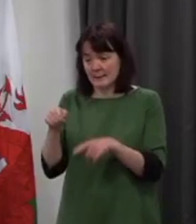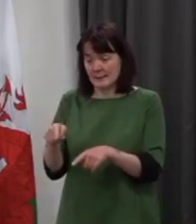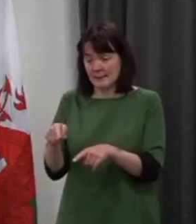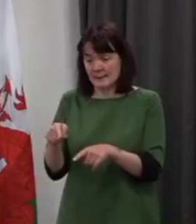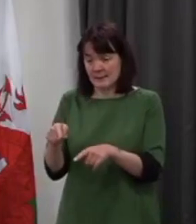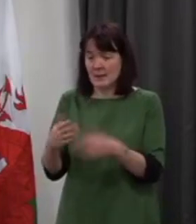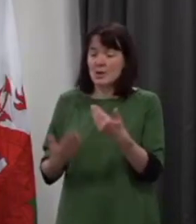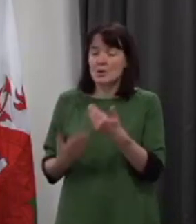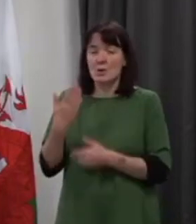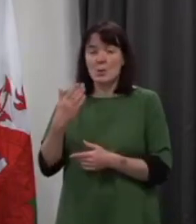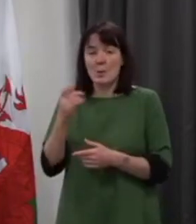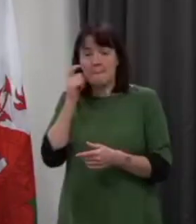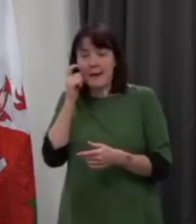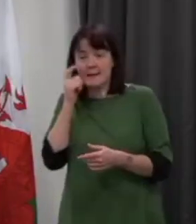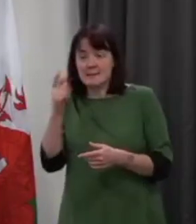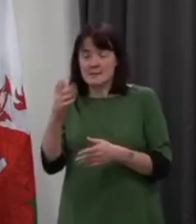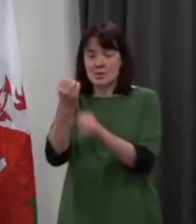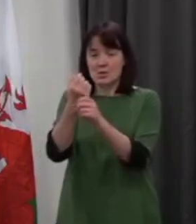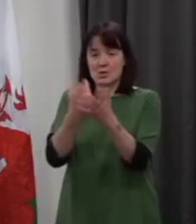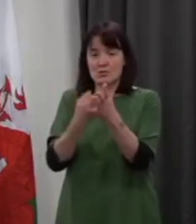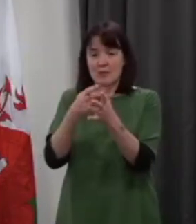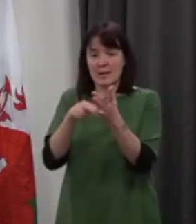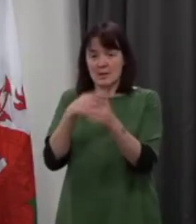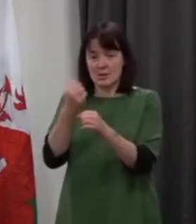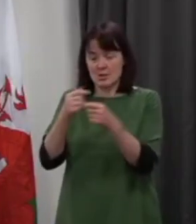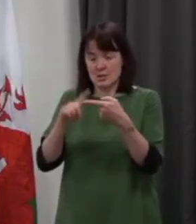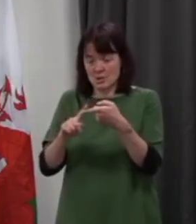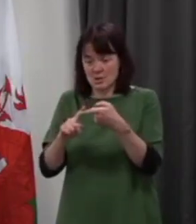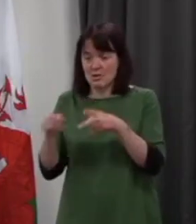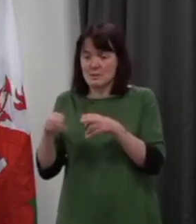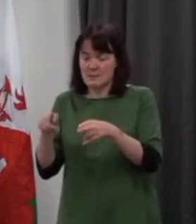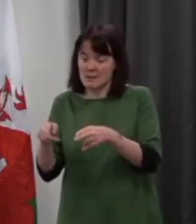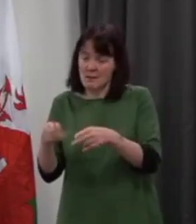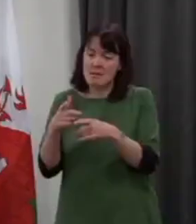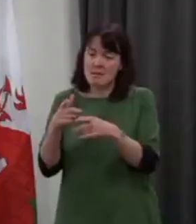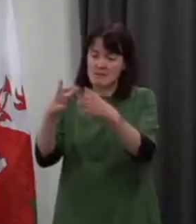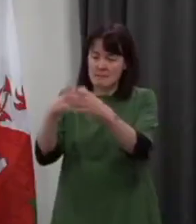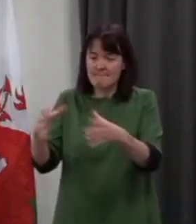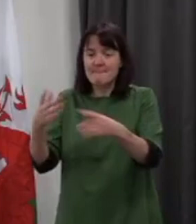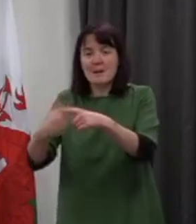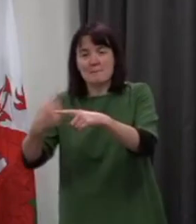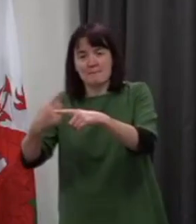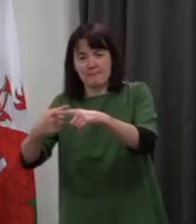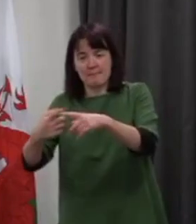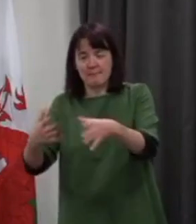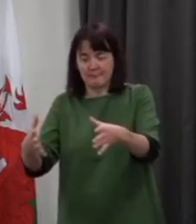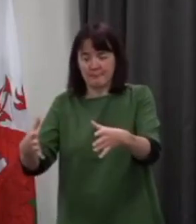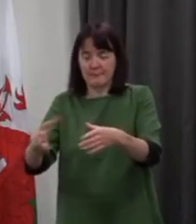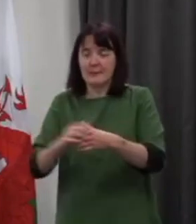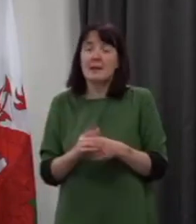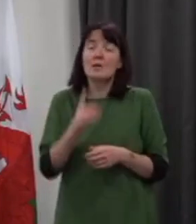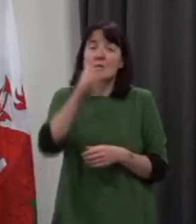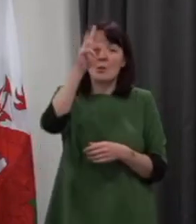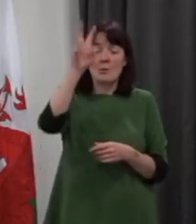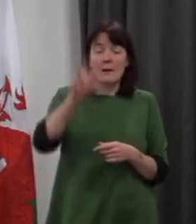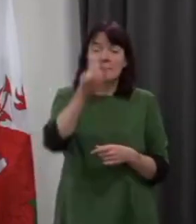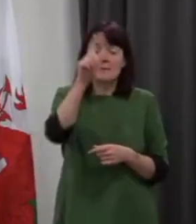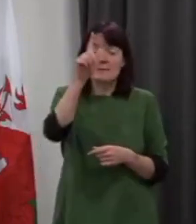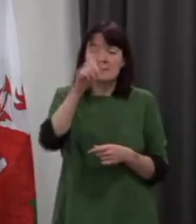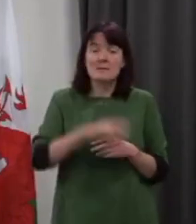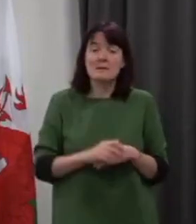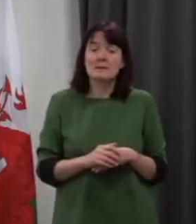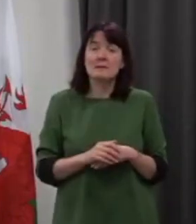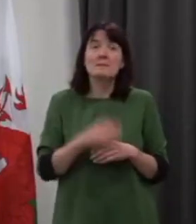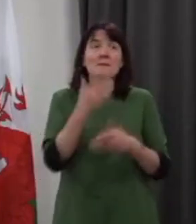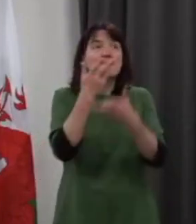Grange University Hospital site for the step-up, step-down care. There's more that they'll be doing and confirming. And in North Wales, they are definitely having conversations